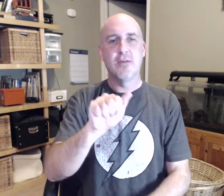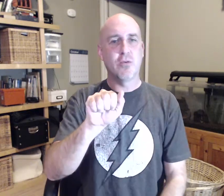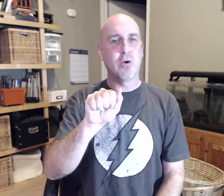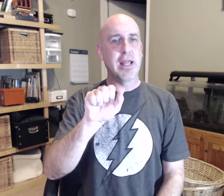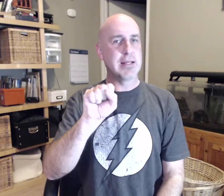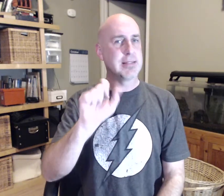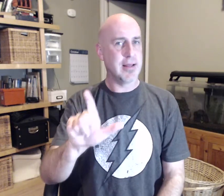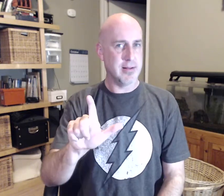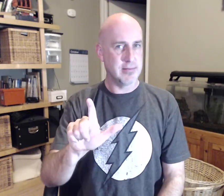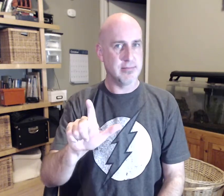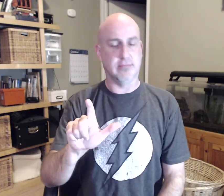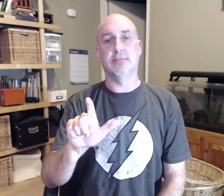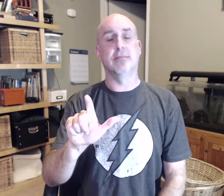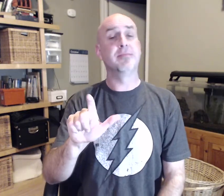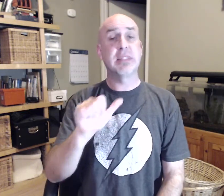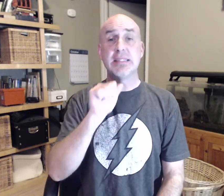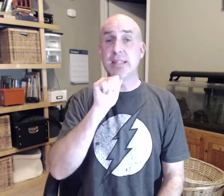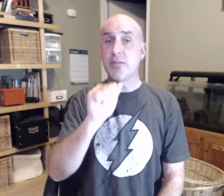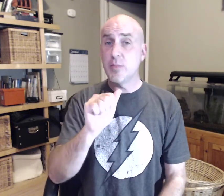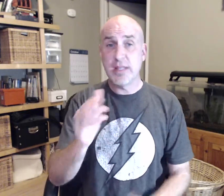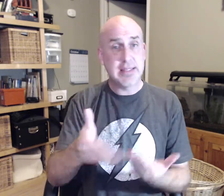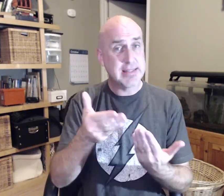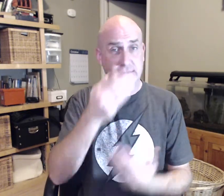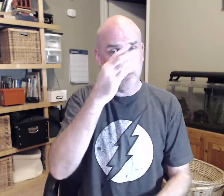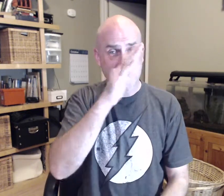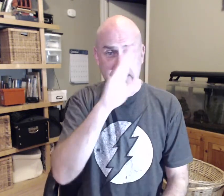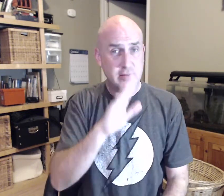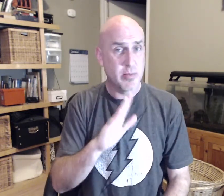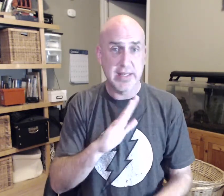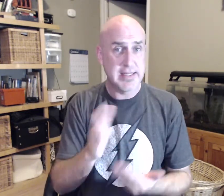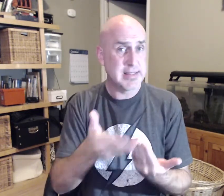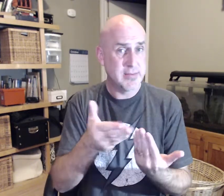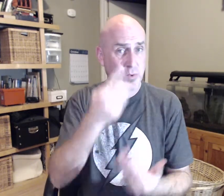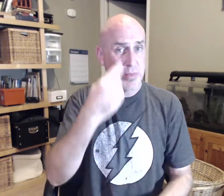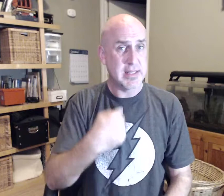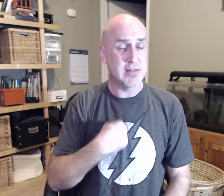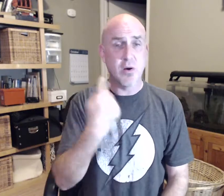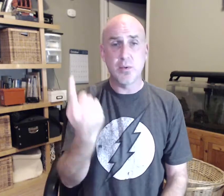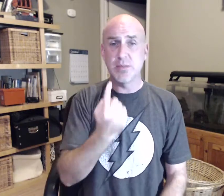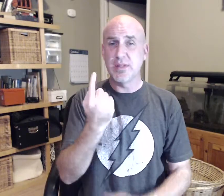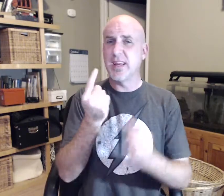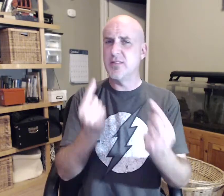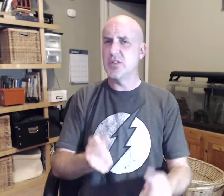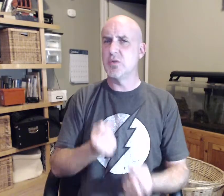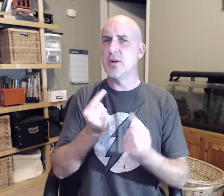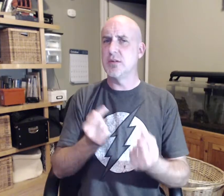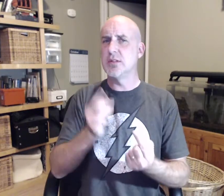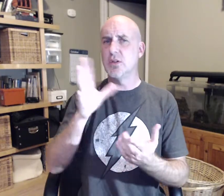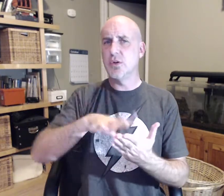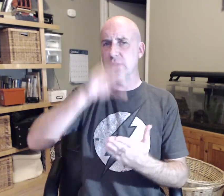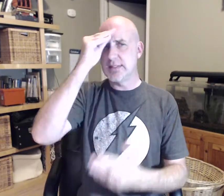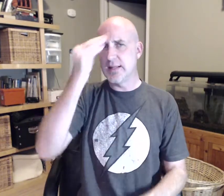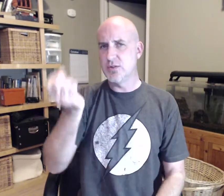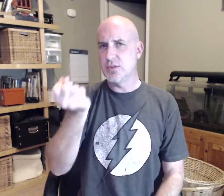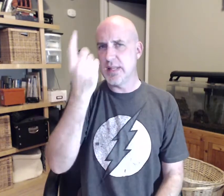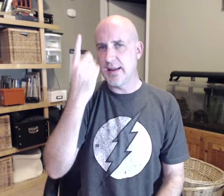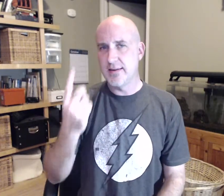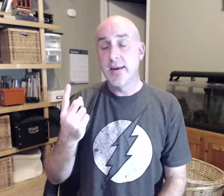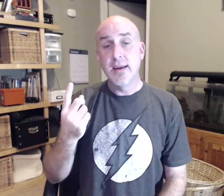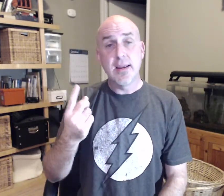for ASL. It's never been easy. It's never been easy for me. It's always been kind of a struggle to learn and to understand. And